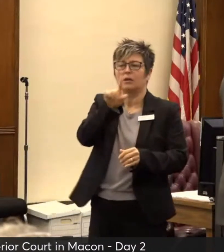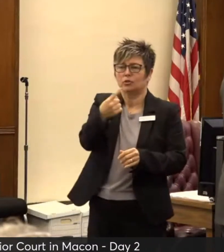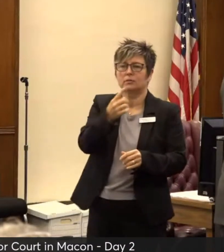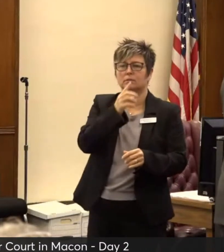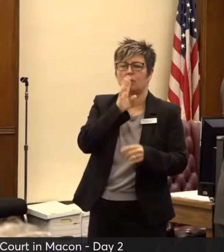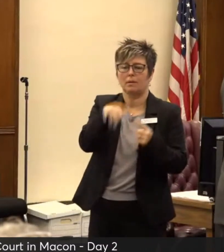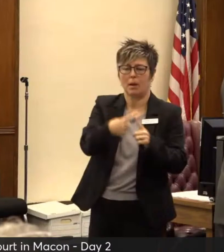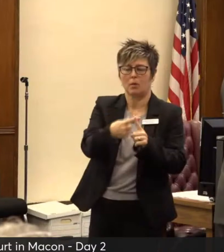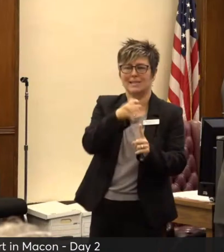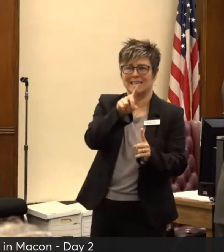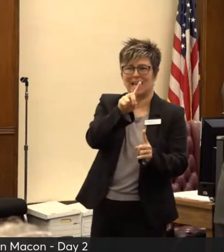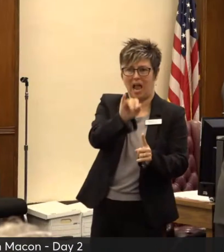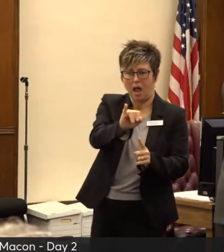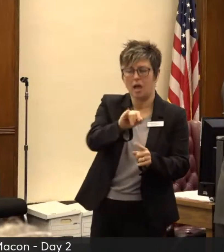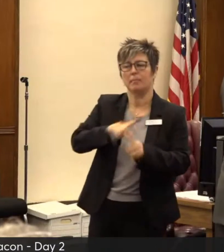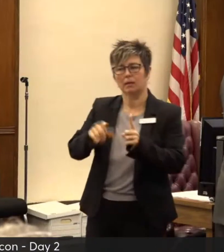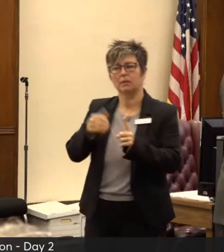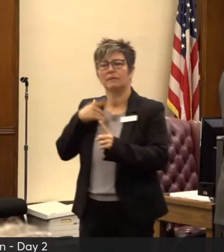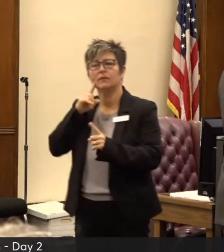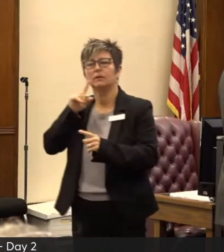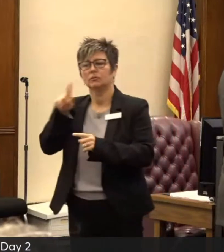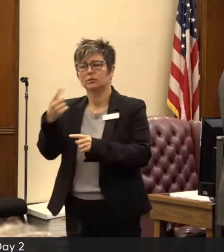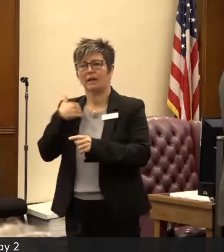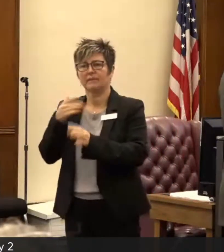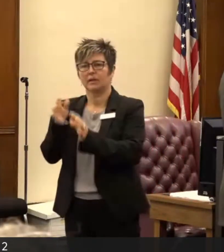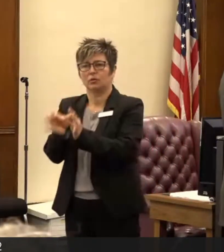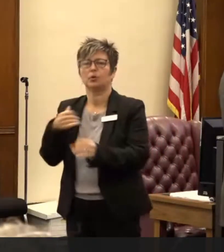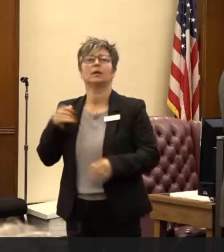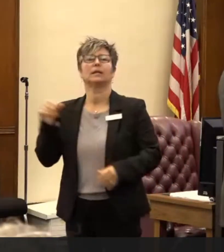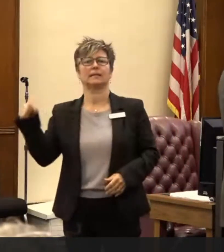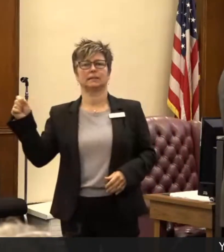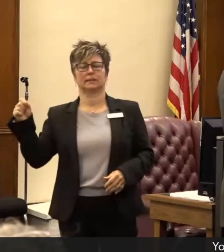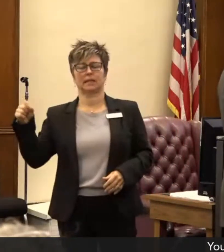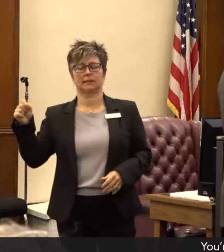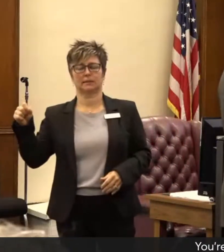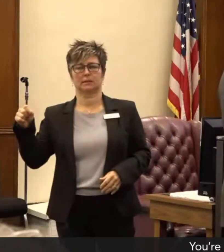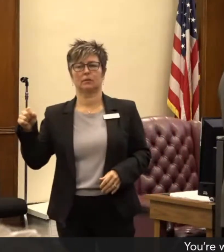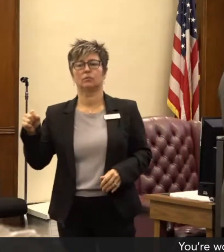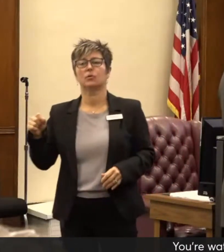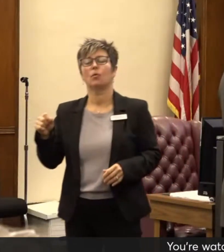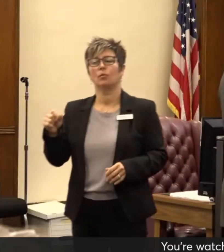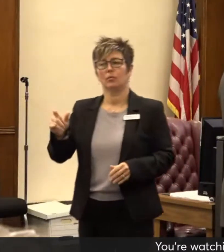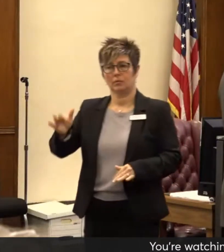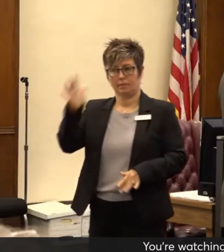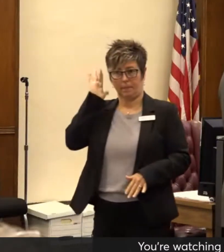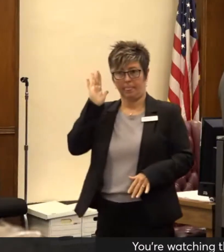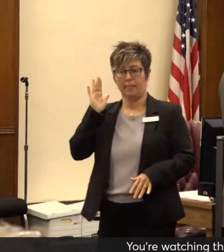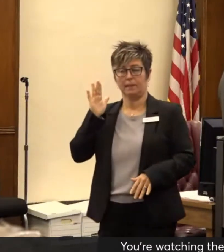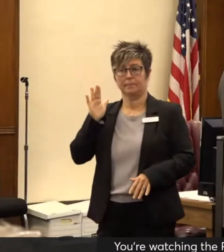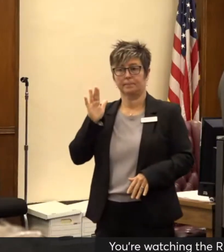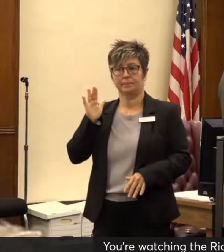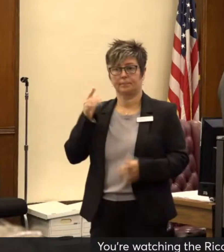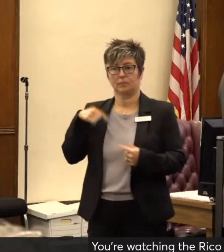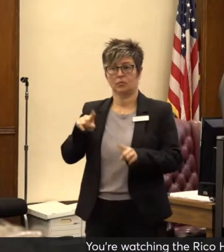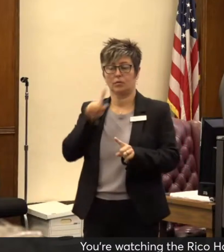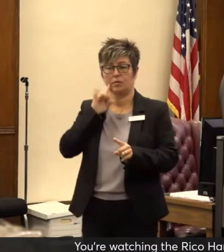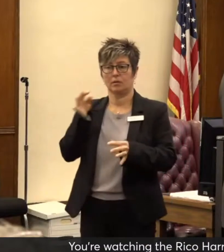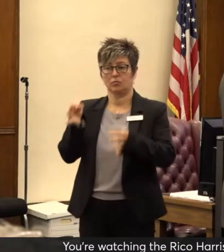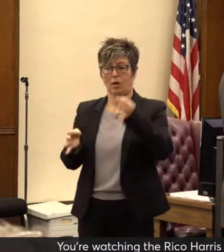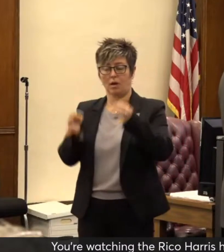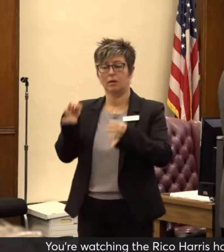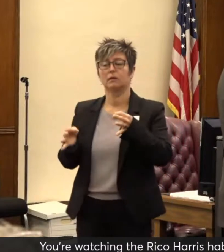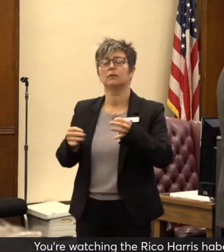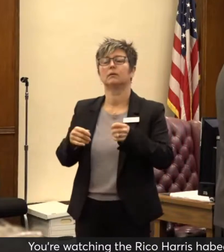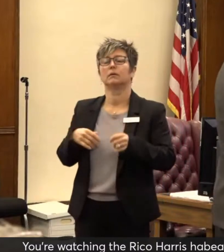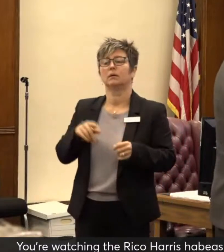Have you had other cases? Yes. At the time you interpreted Mr. Harris's